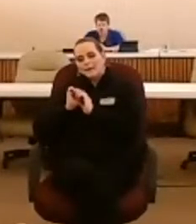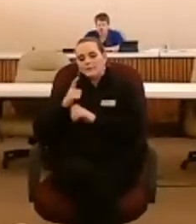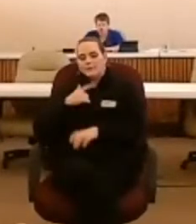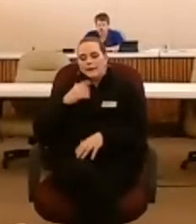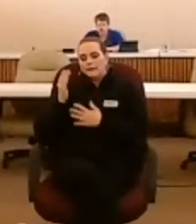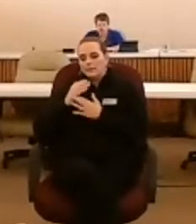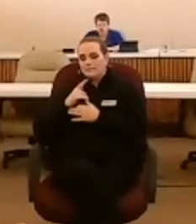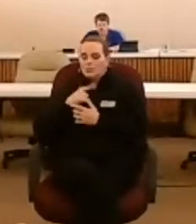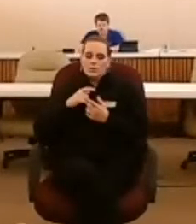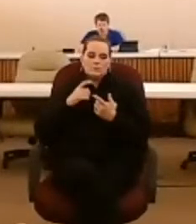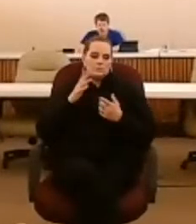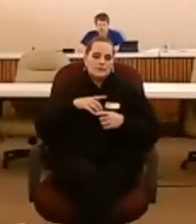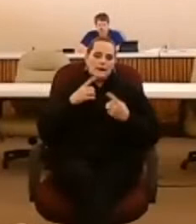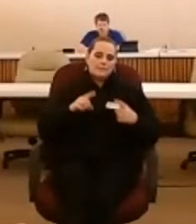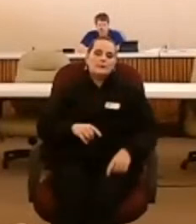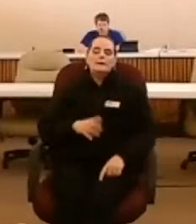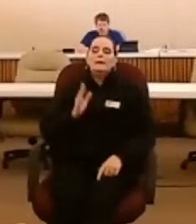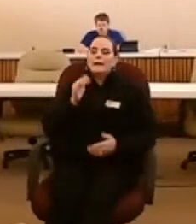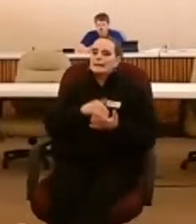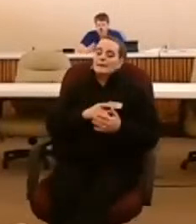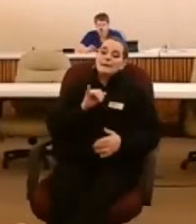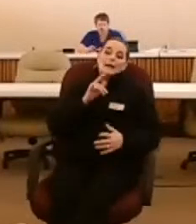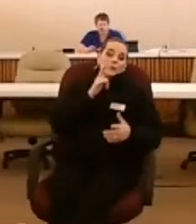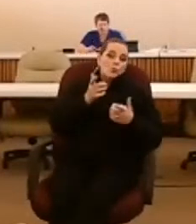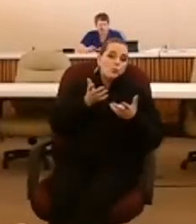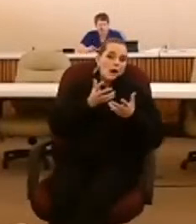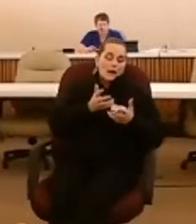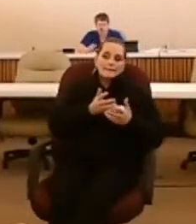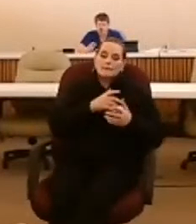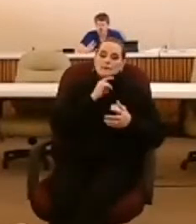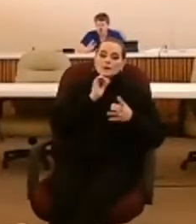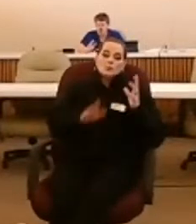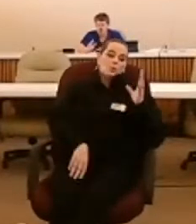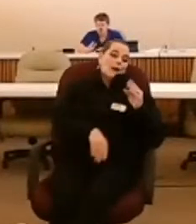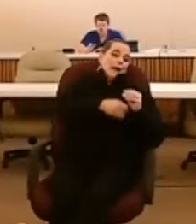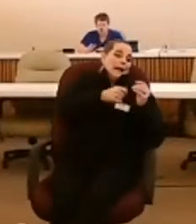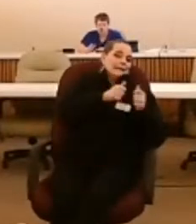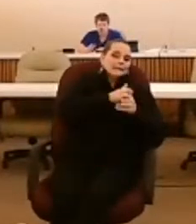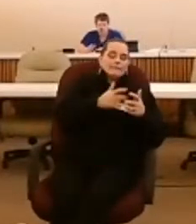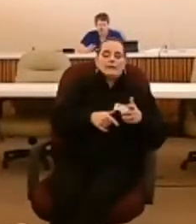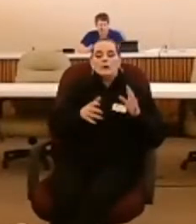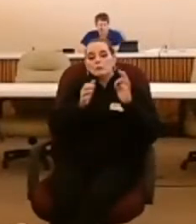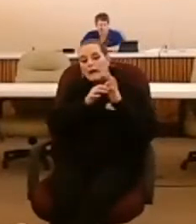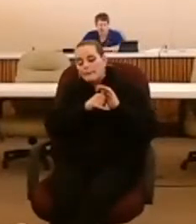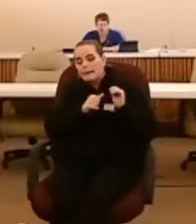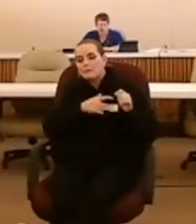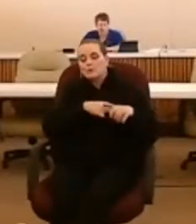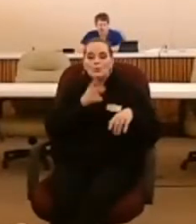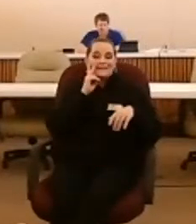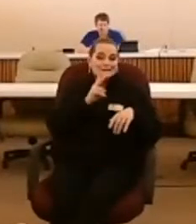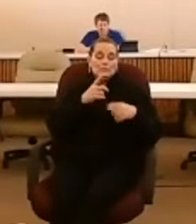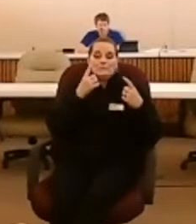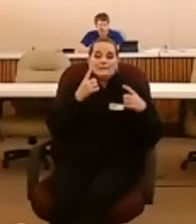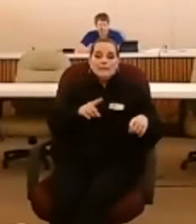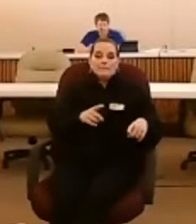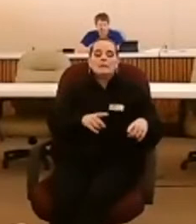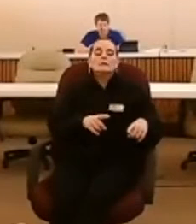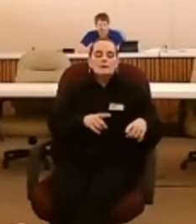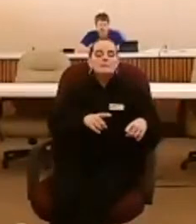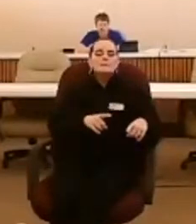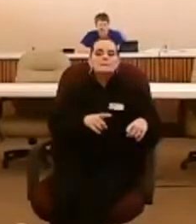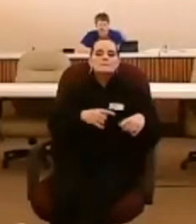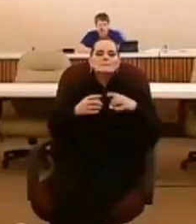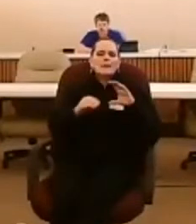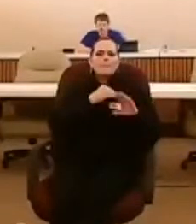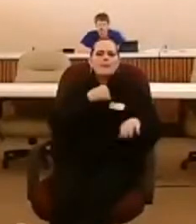to do. And again, if you want to provide any additional input or you want to see the stuff as we're doing it, by all means, send